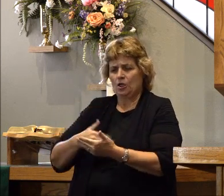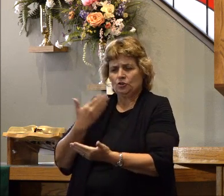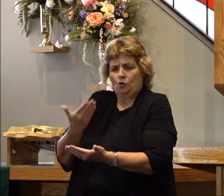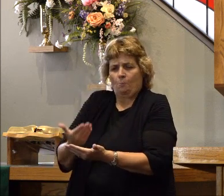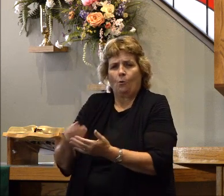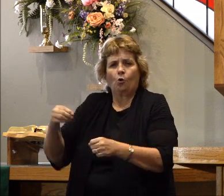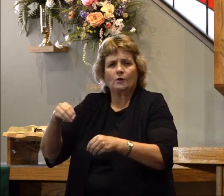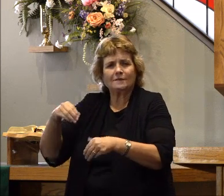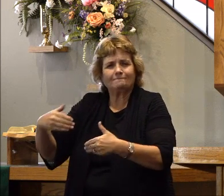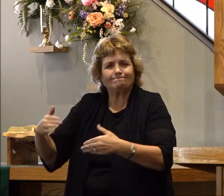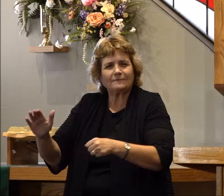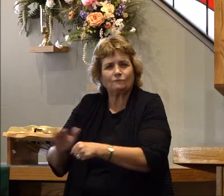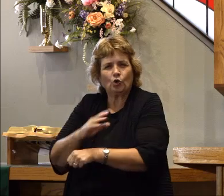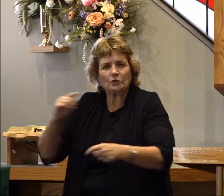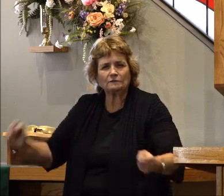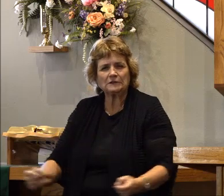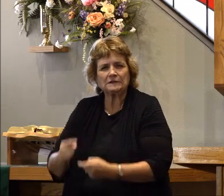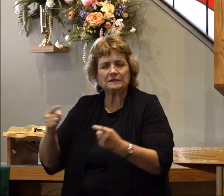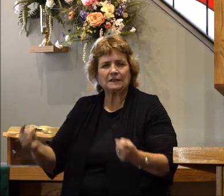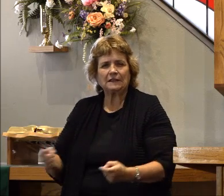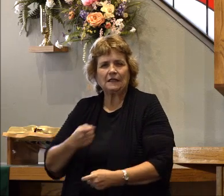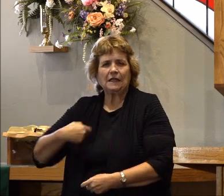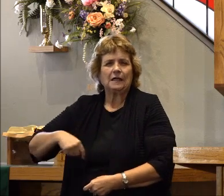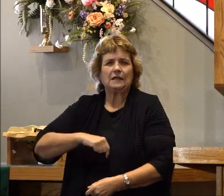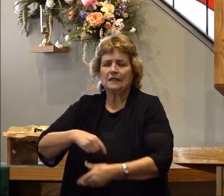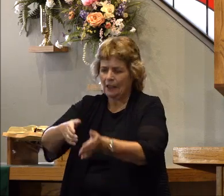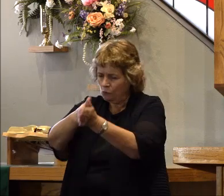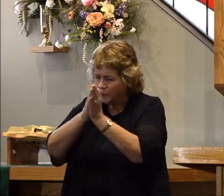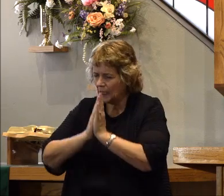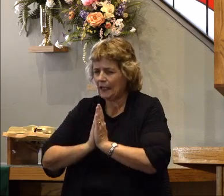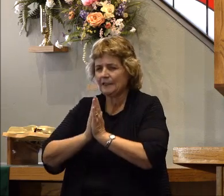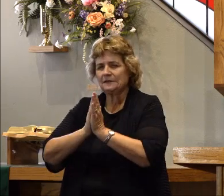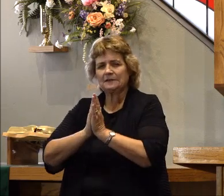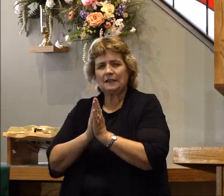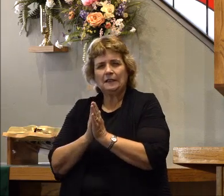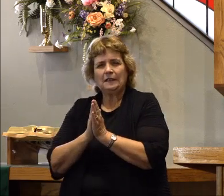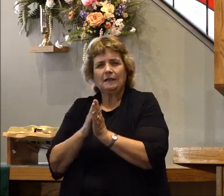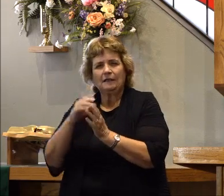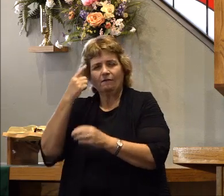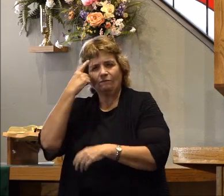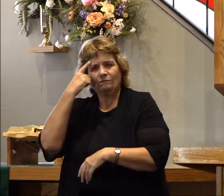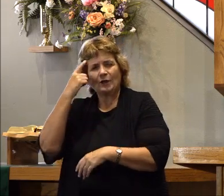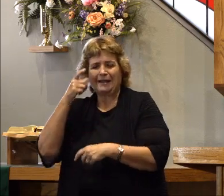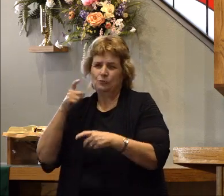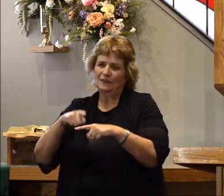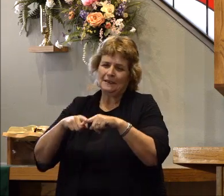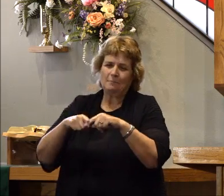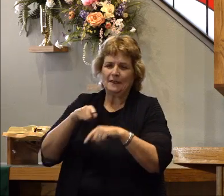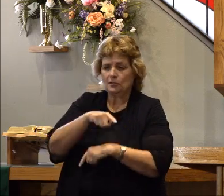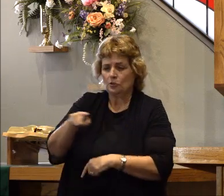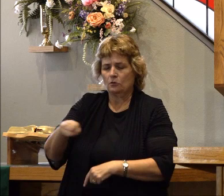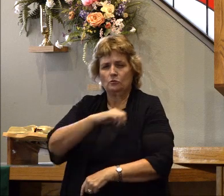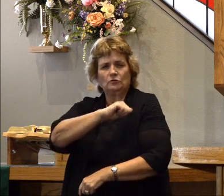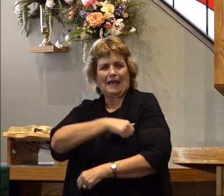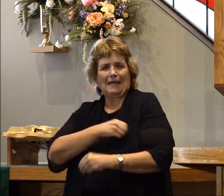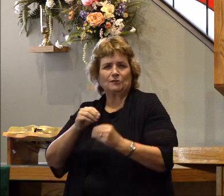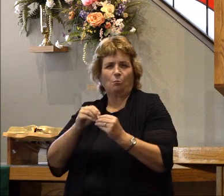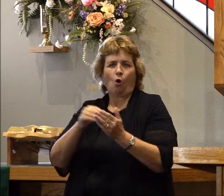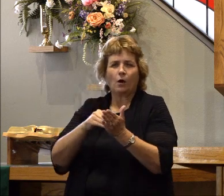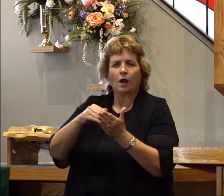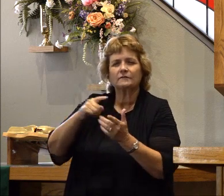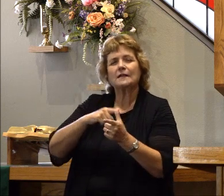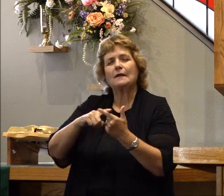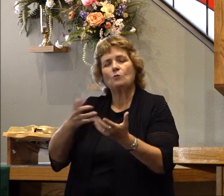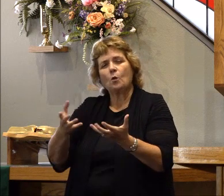we act on those desires and those attitudes more often than we would like to admit.